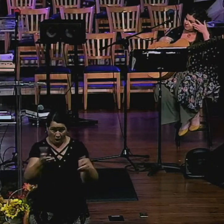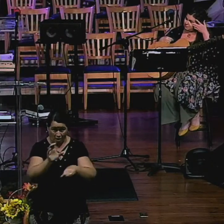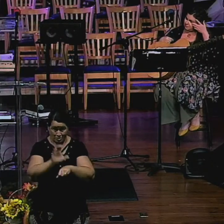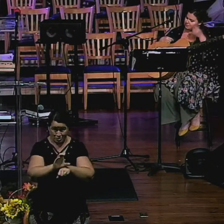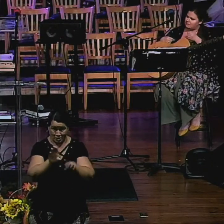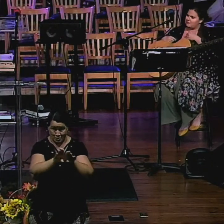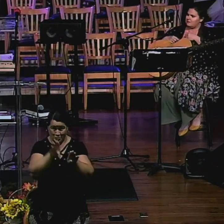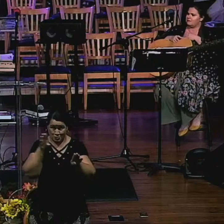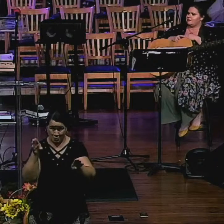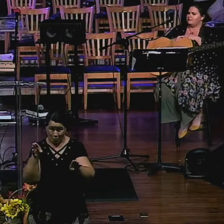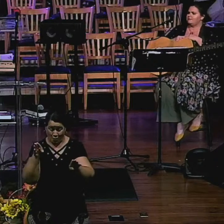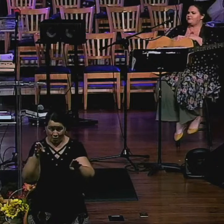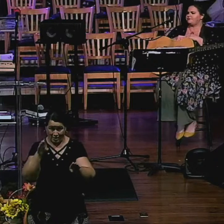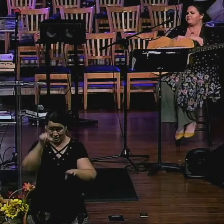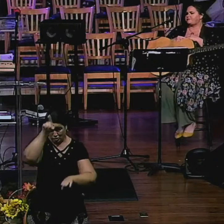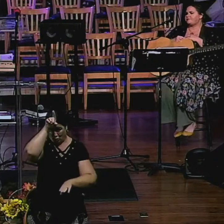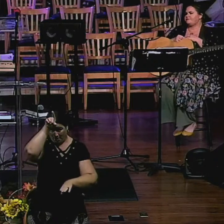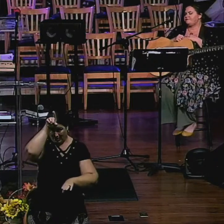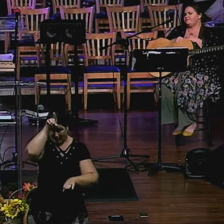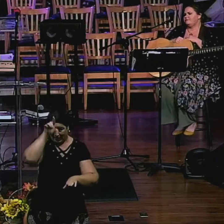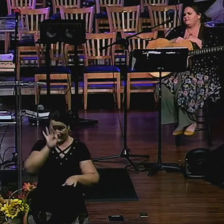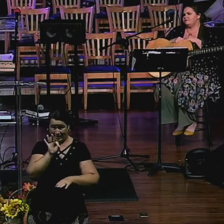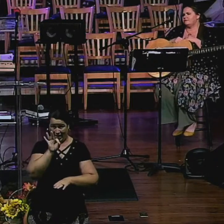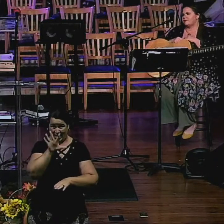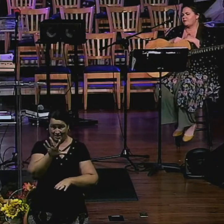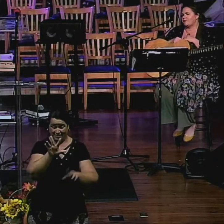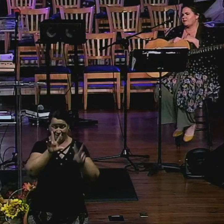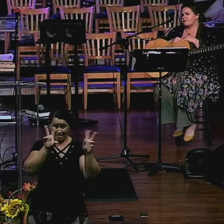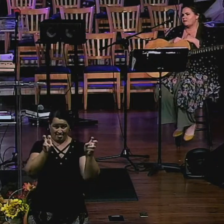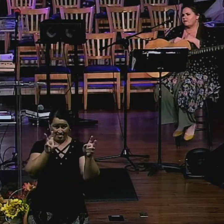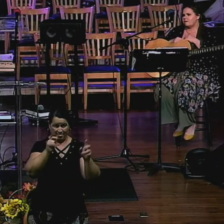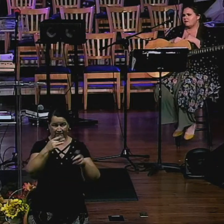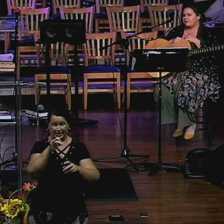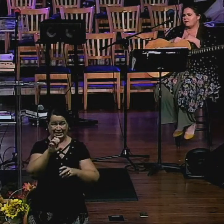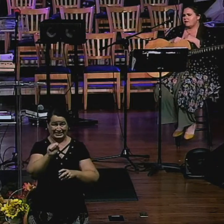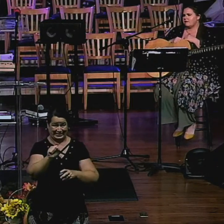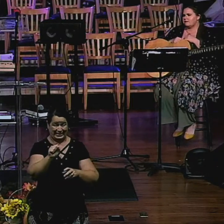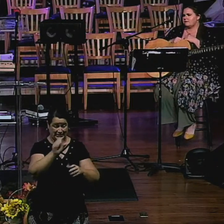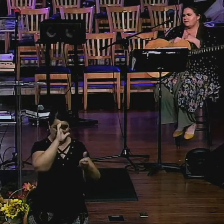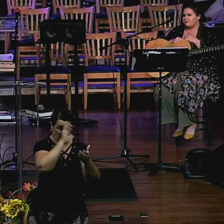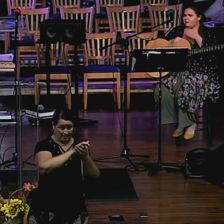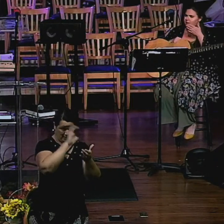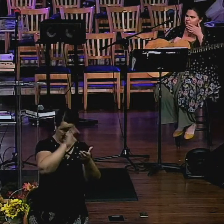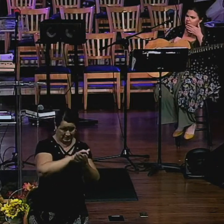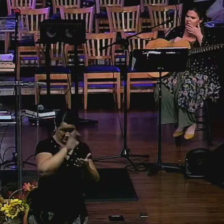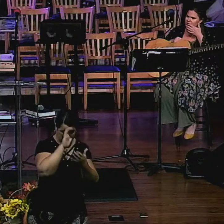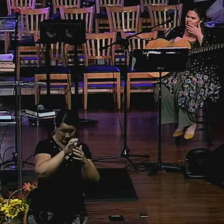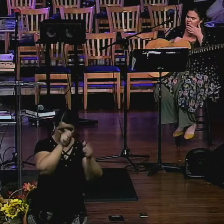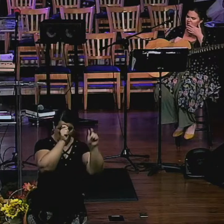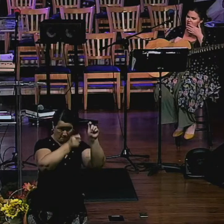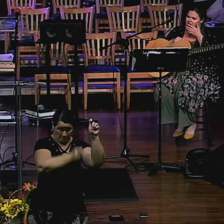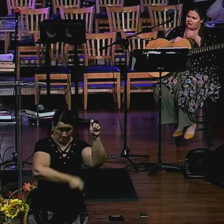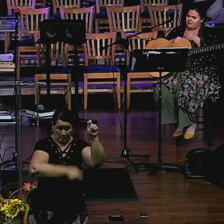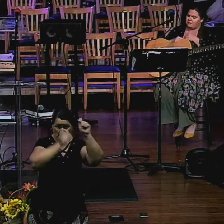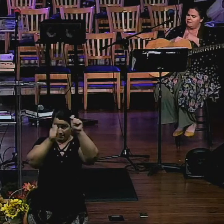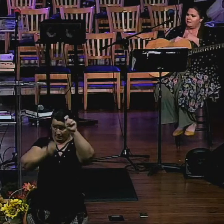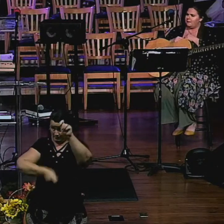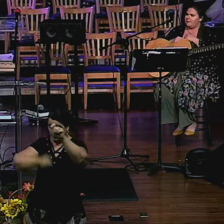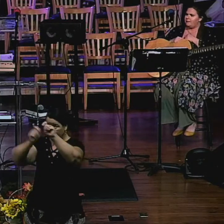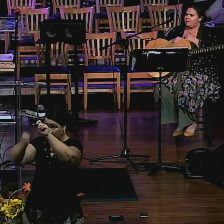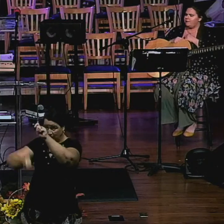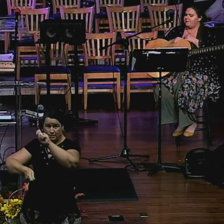in Wittenberg, Germany, his 95 theses. And here's what this Roman Catholic priest discovered. We are